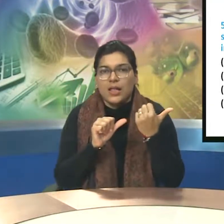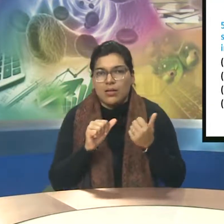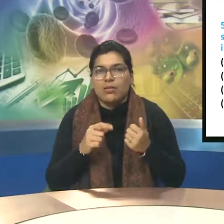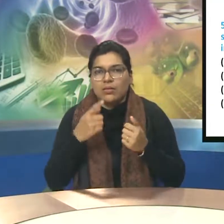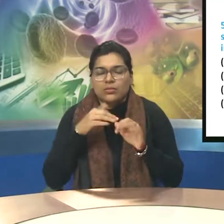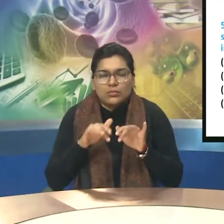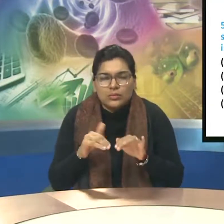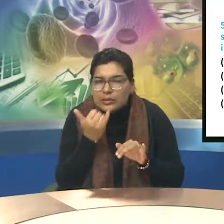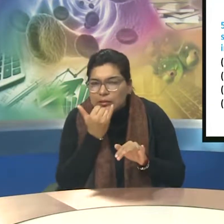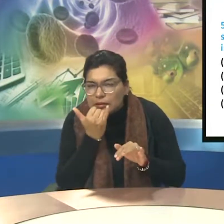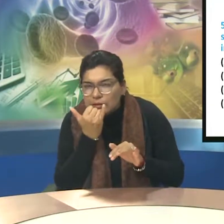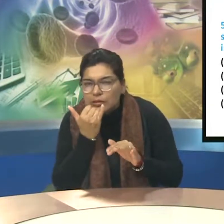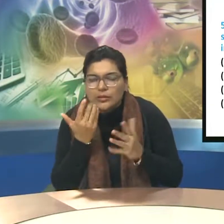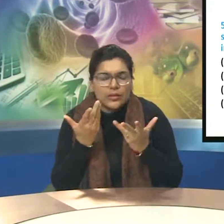action in the MS Word.